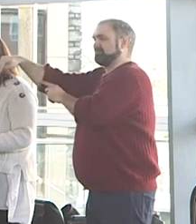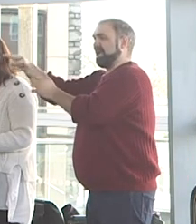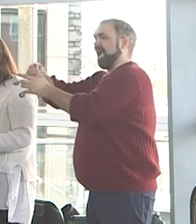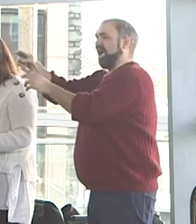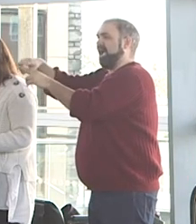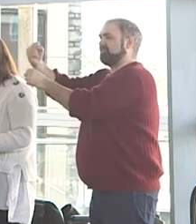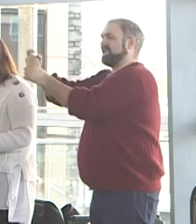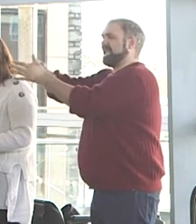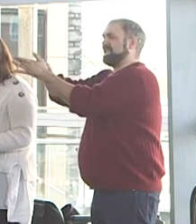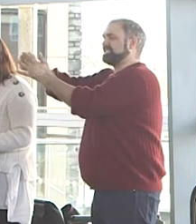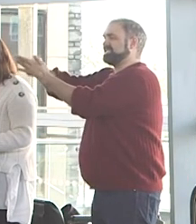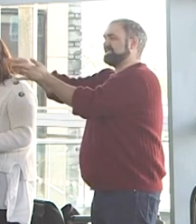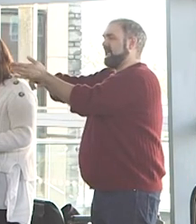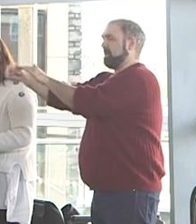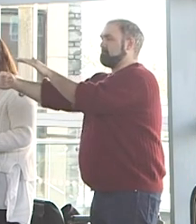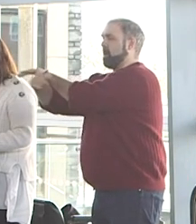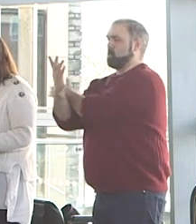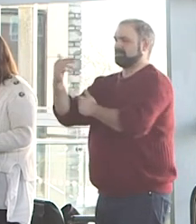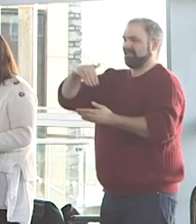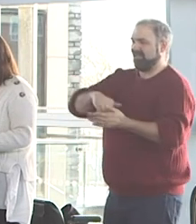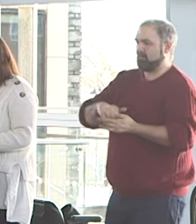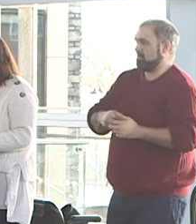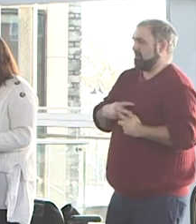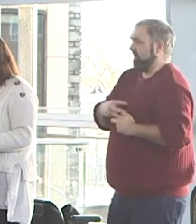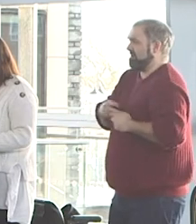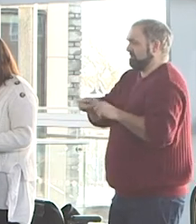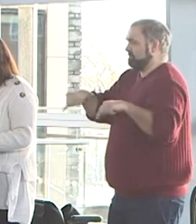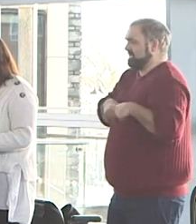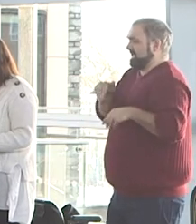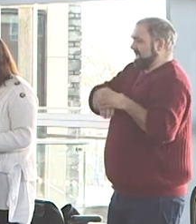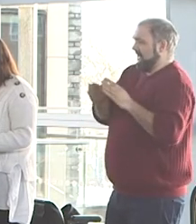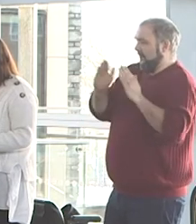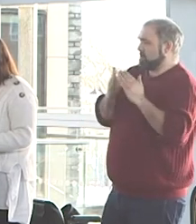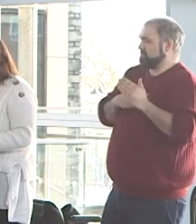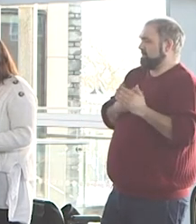to be free and be myself. The moment I entered the house, I was back in the closet."